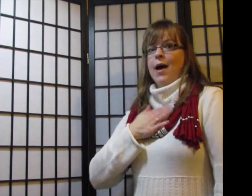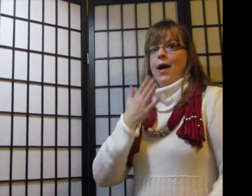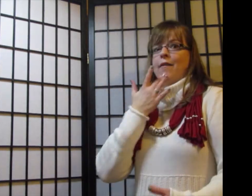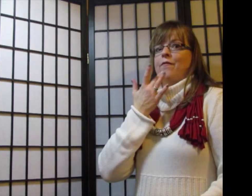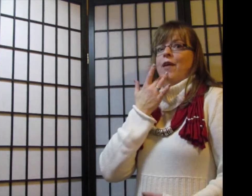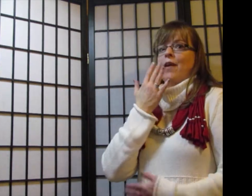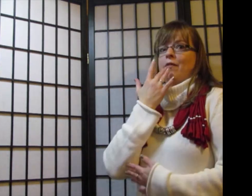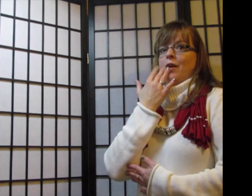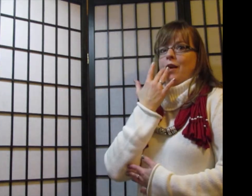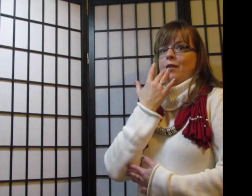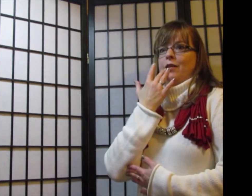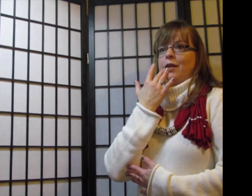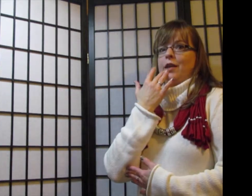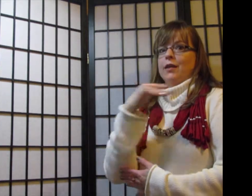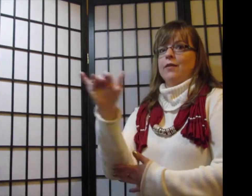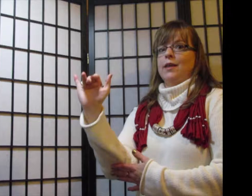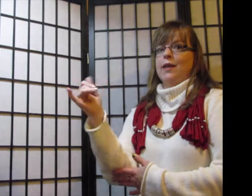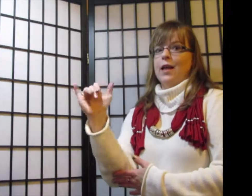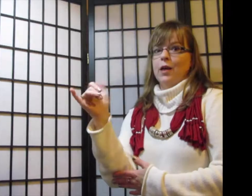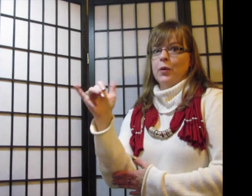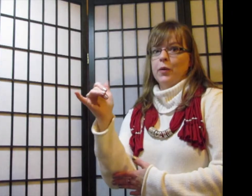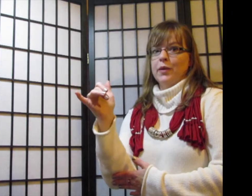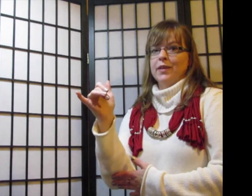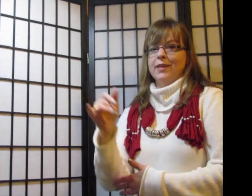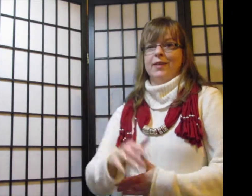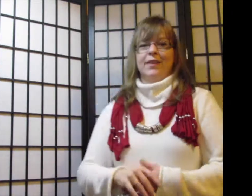My favorite color is yellow.